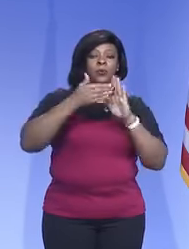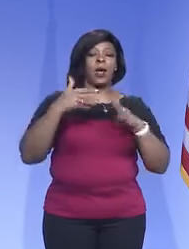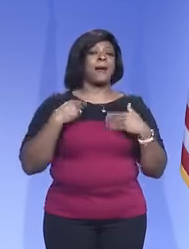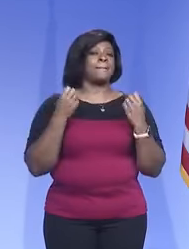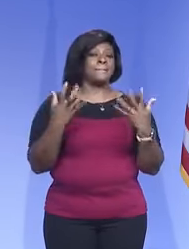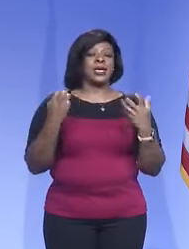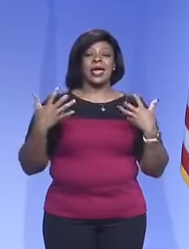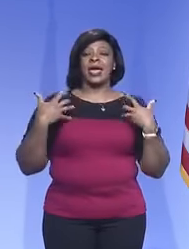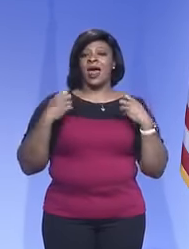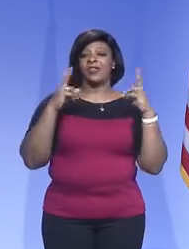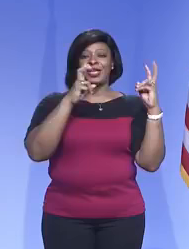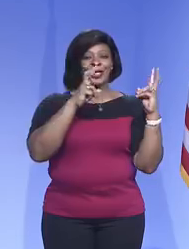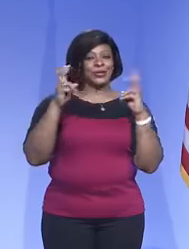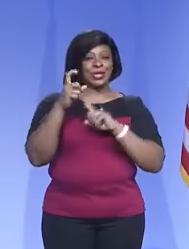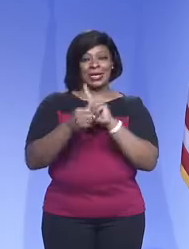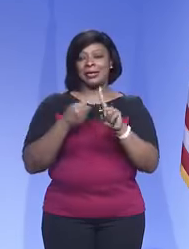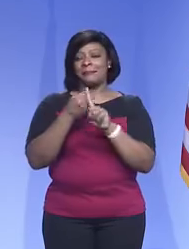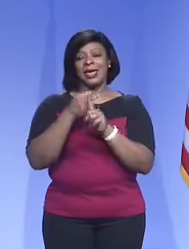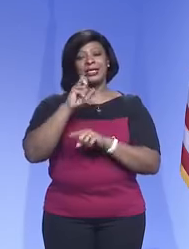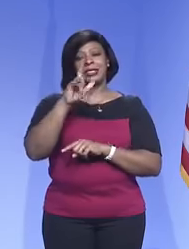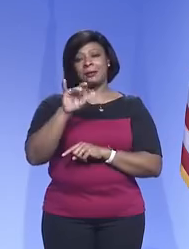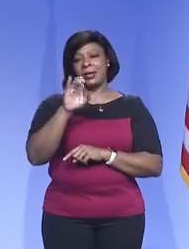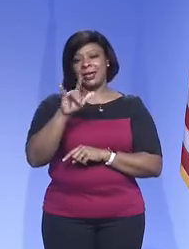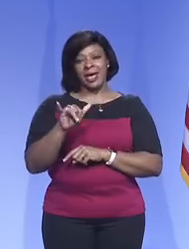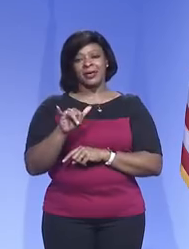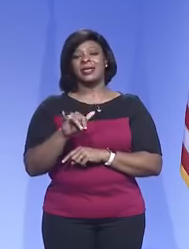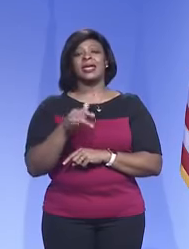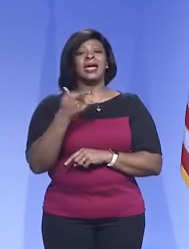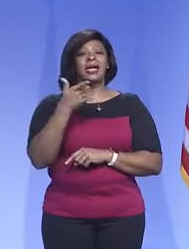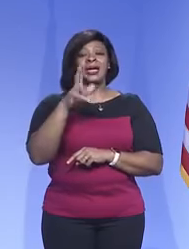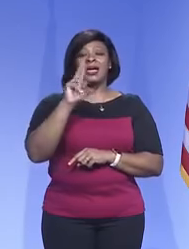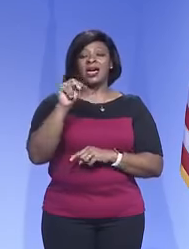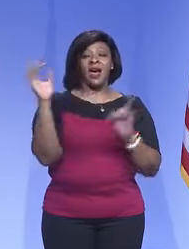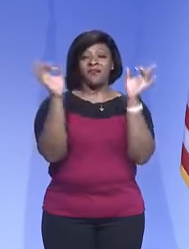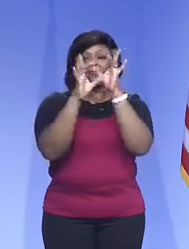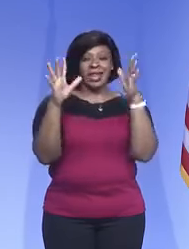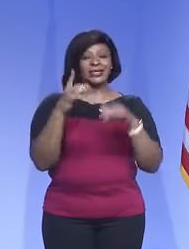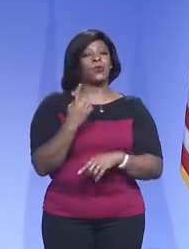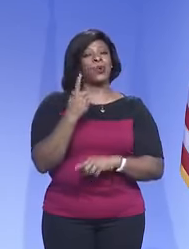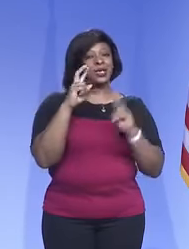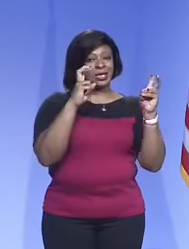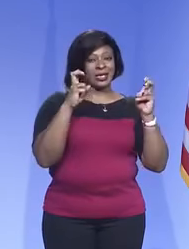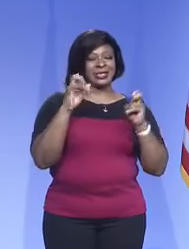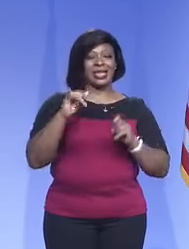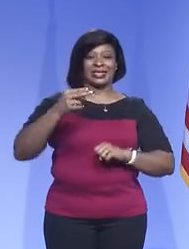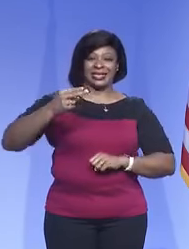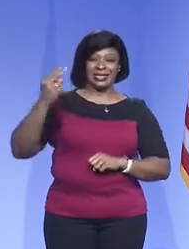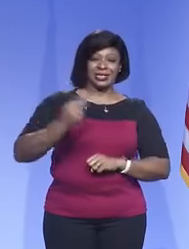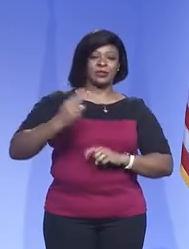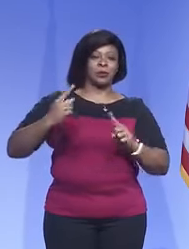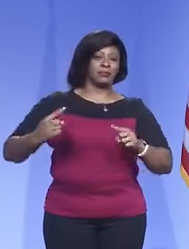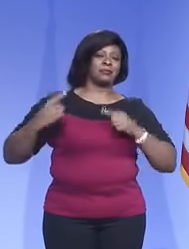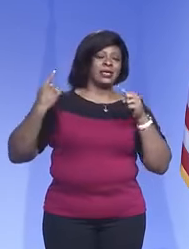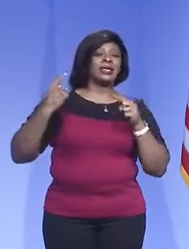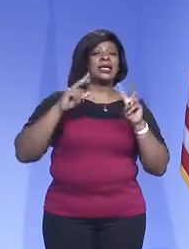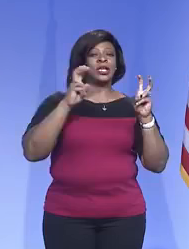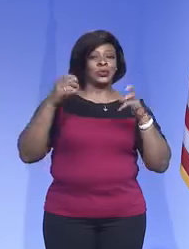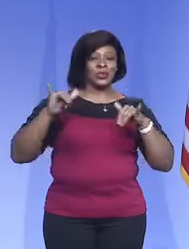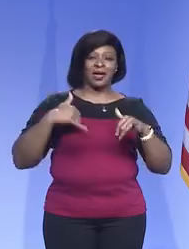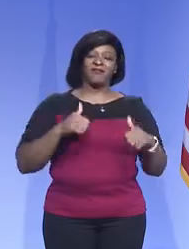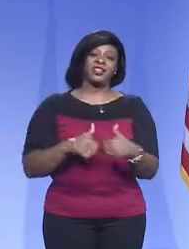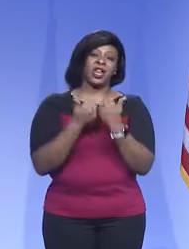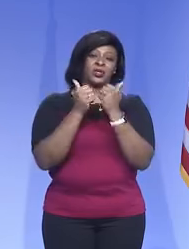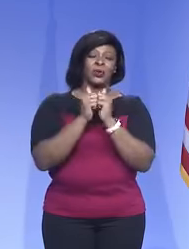many health issues that impact Shelby County, and gun violence is one of those. It's a historic issue that we're challenged with.